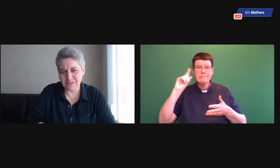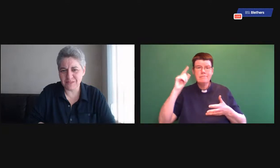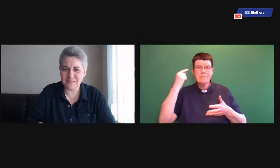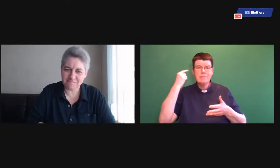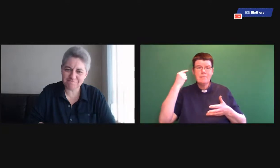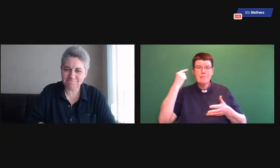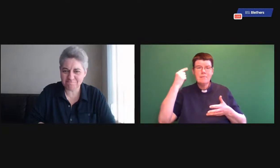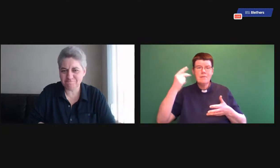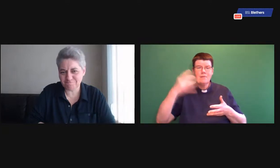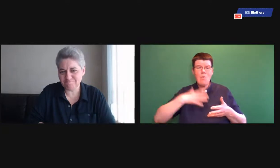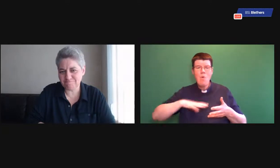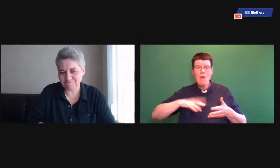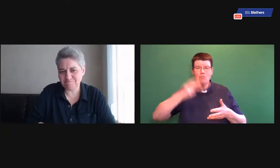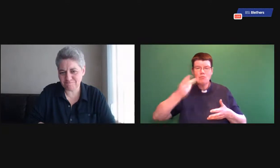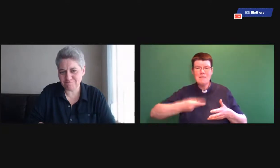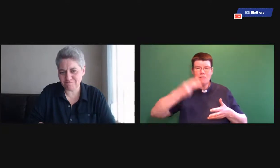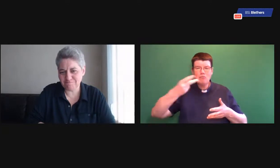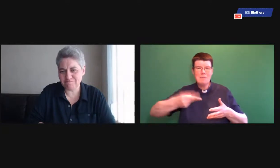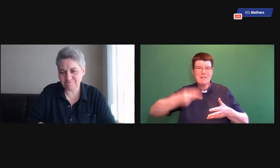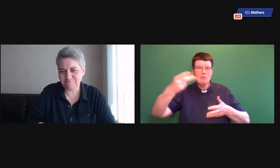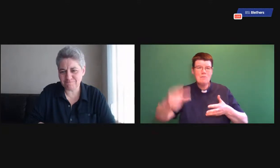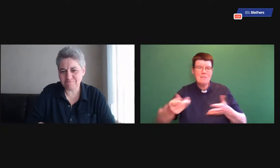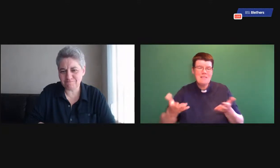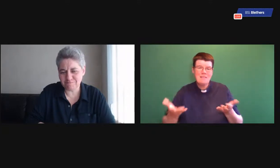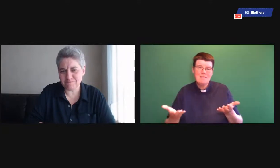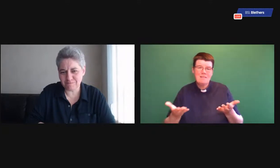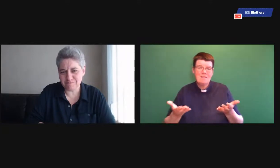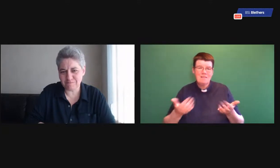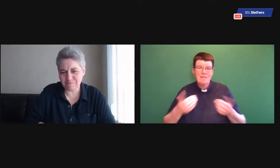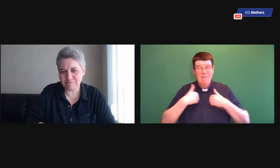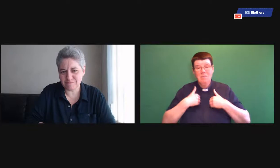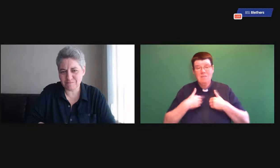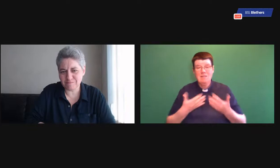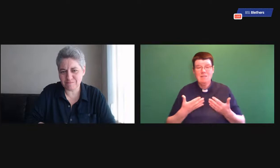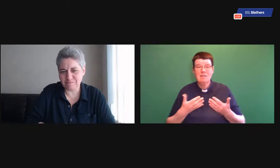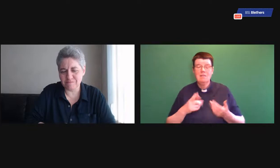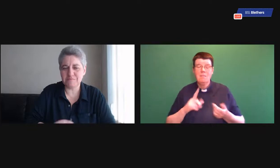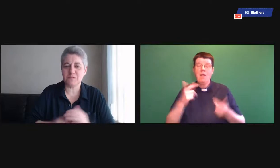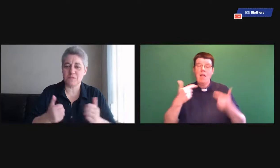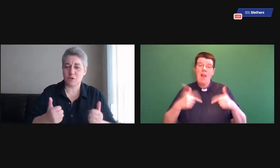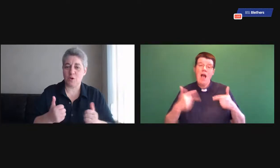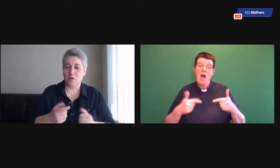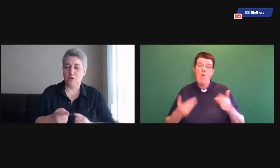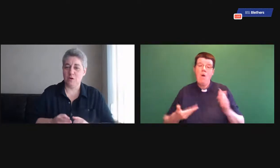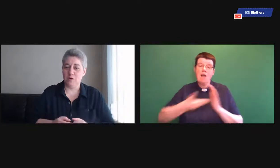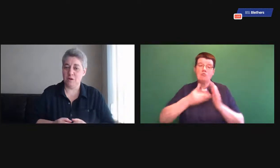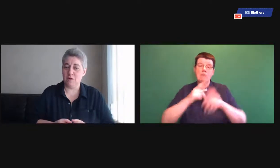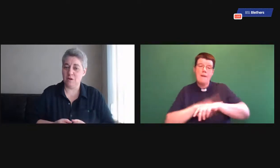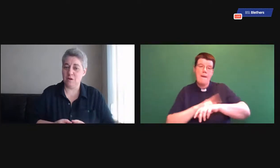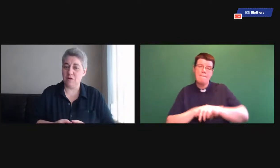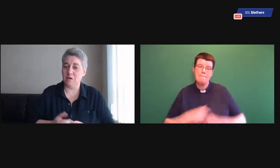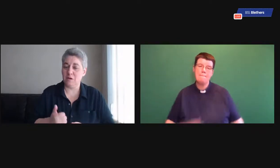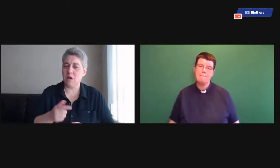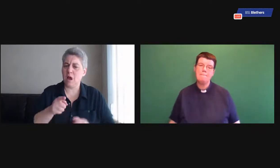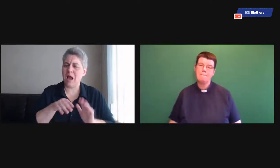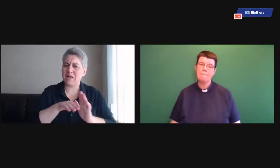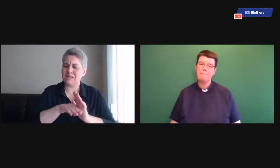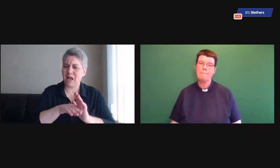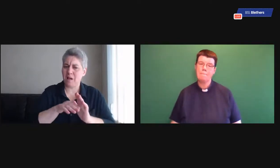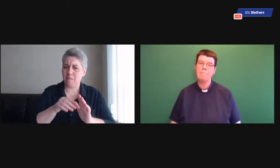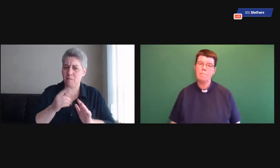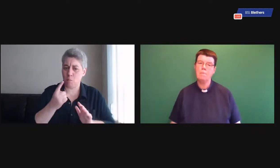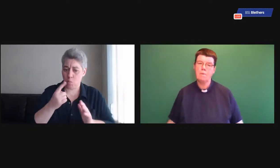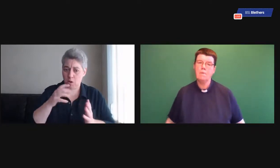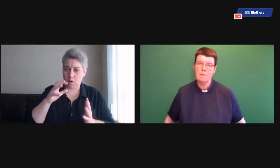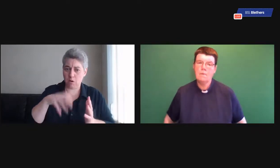on what you've said. If you're signing, sometimes you can't remember if you've said it all already. So for me, I